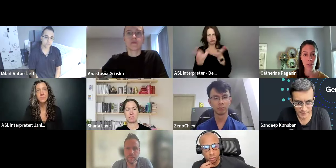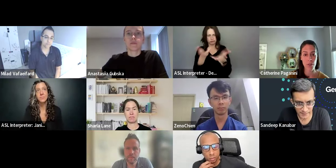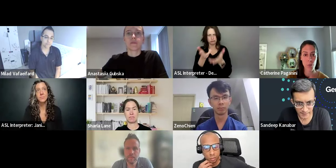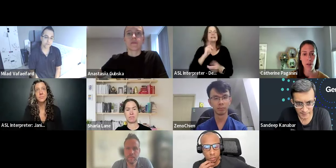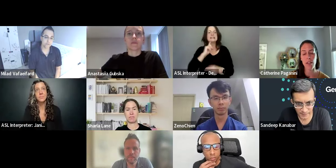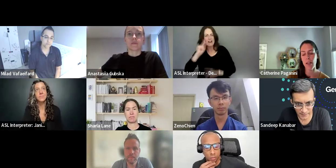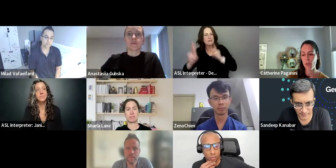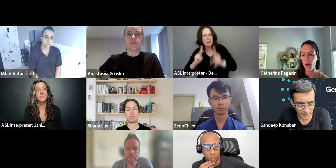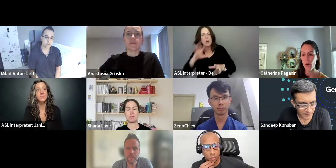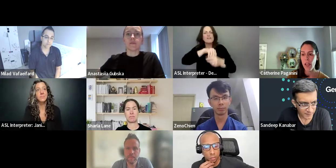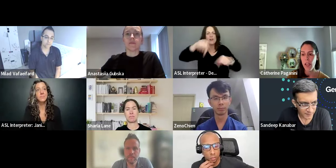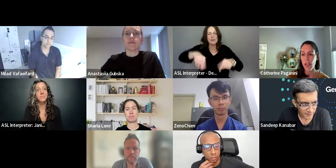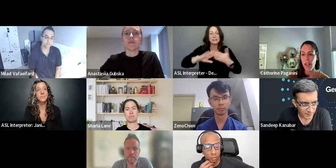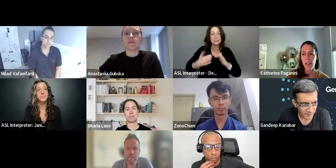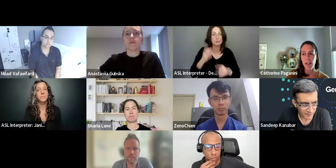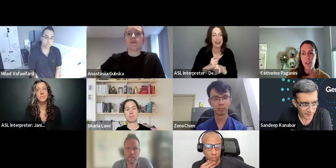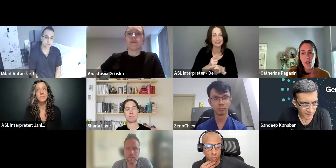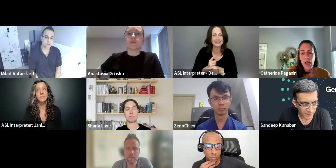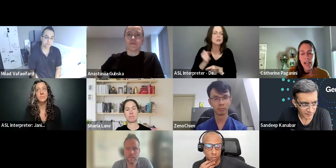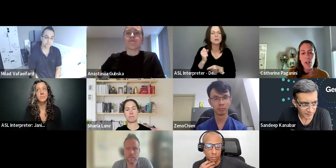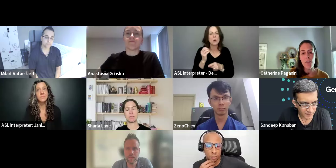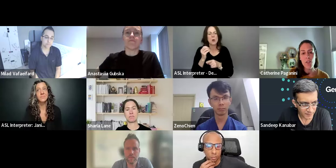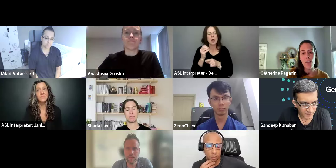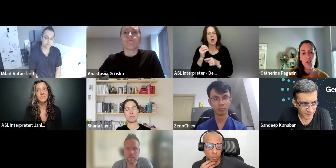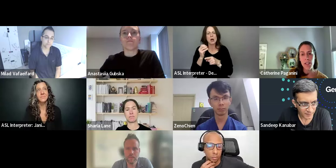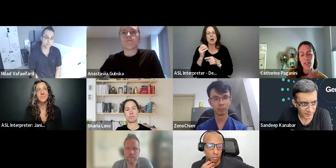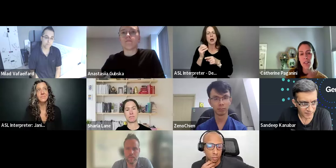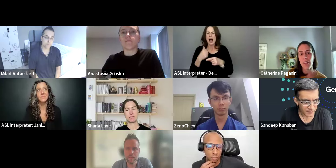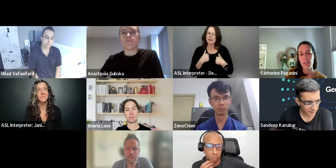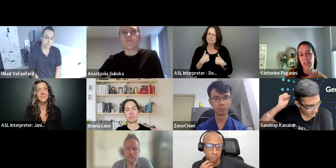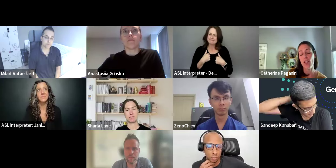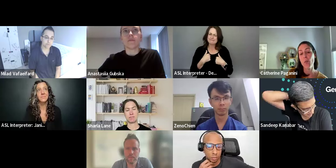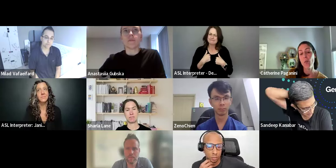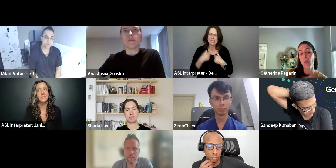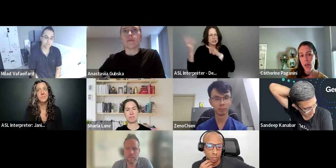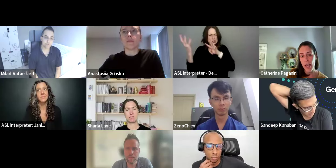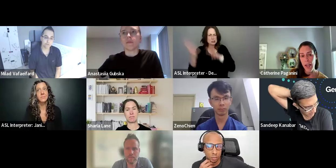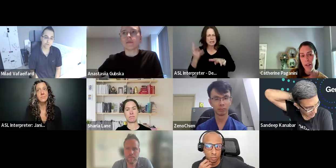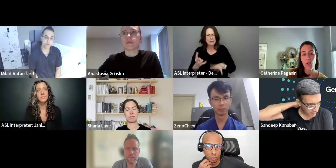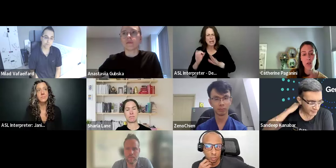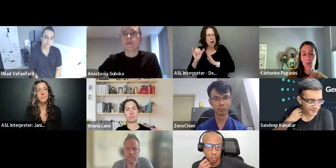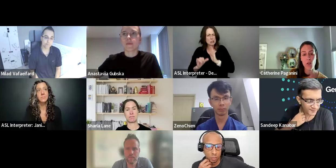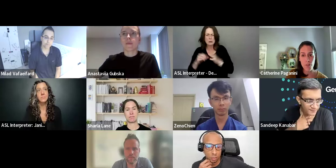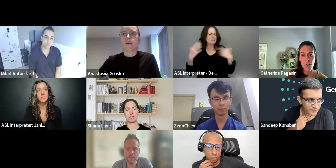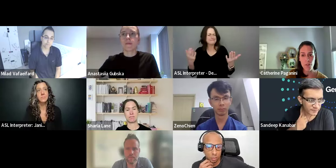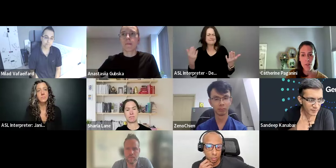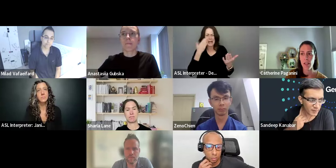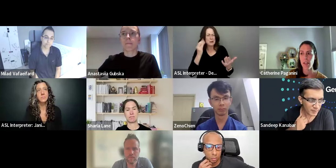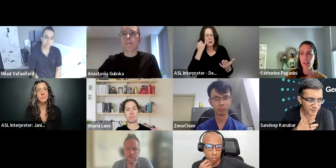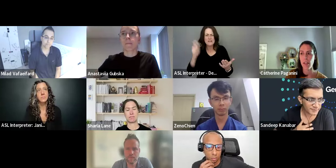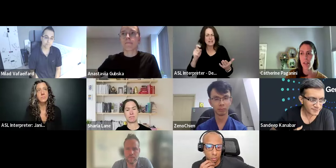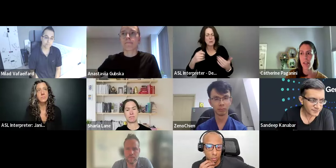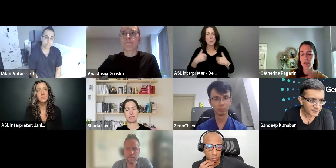deaf people are also part of this community, right? So I don't know if streaming is the issue. We do have a drop